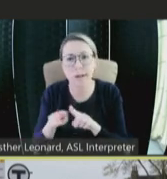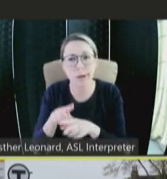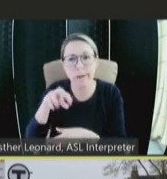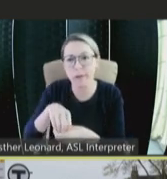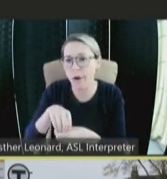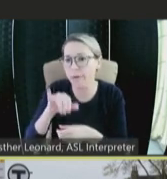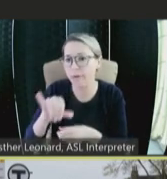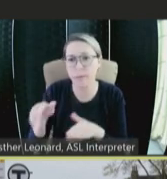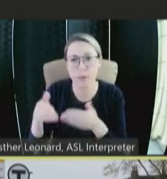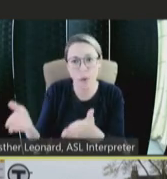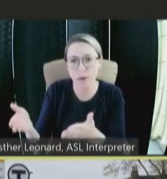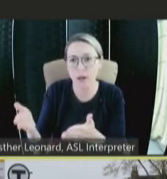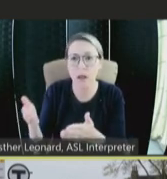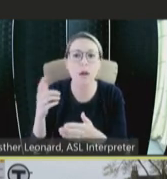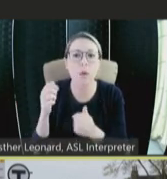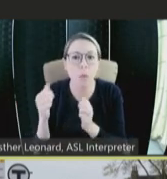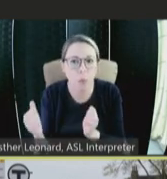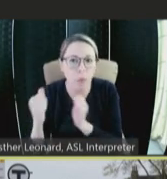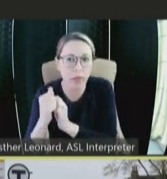complement the high frequency network.